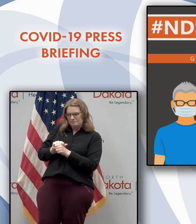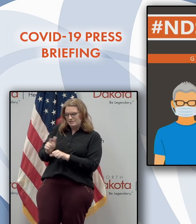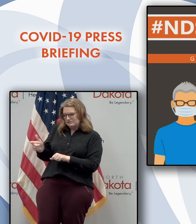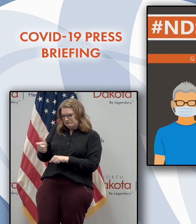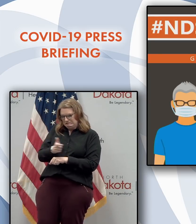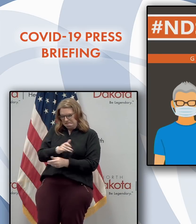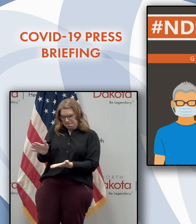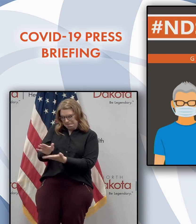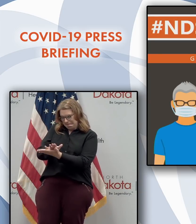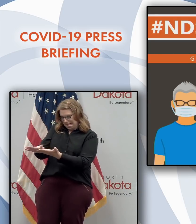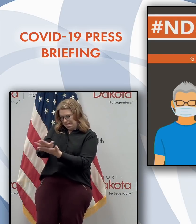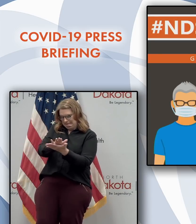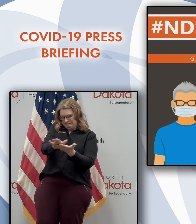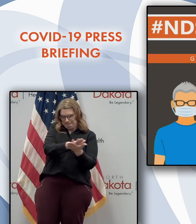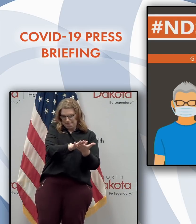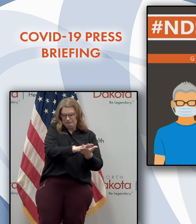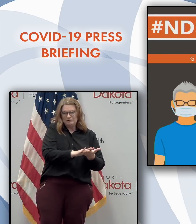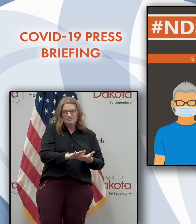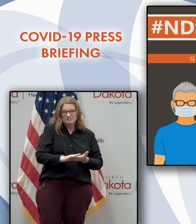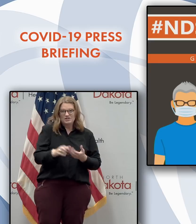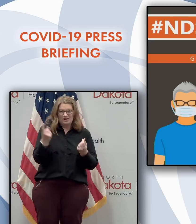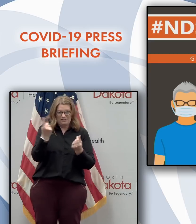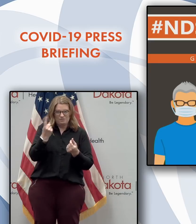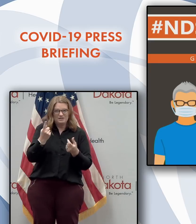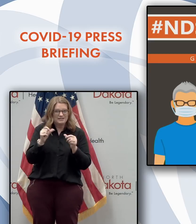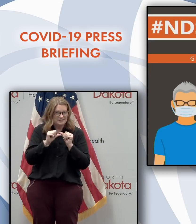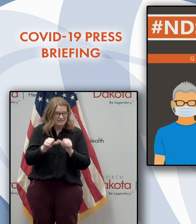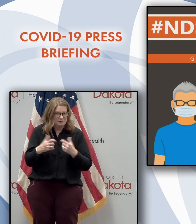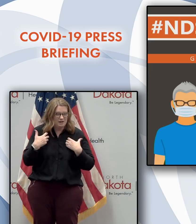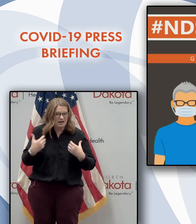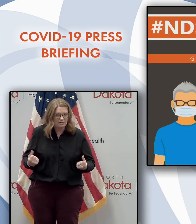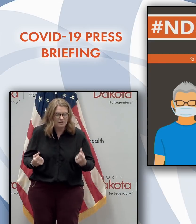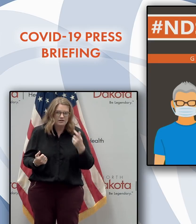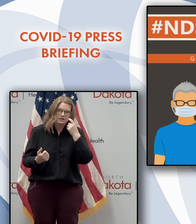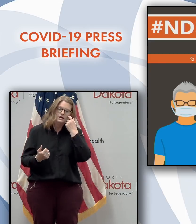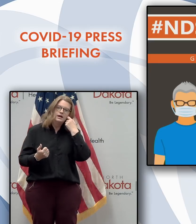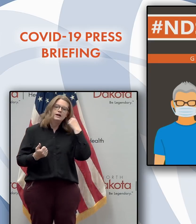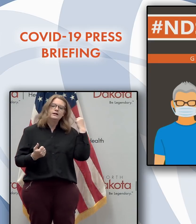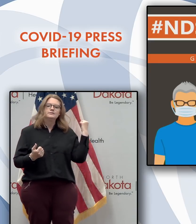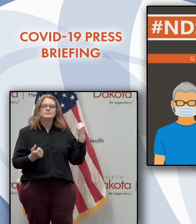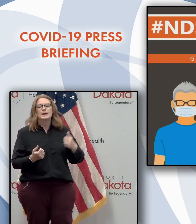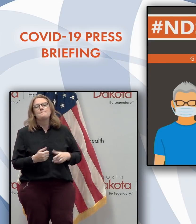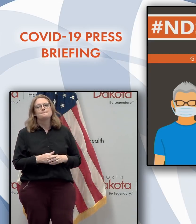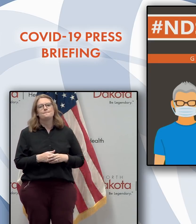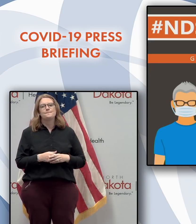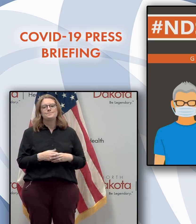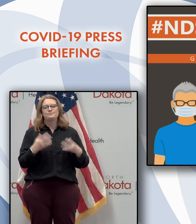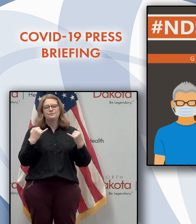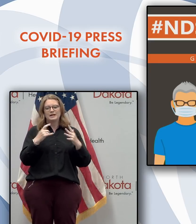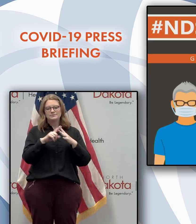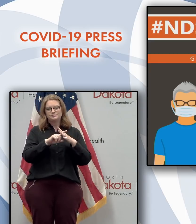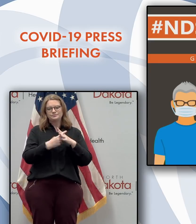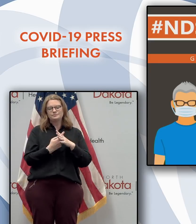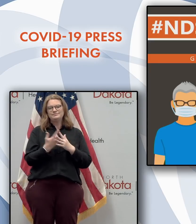we can keep your customers and your staff healthy. So thanks for that. Let's jump into the